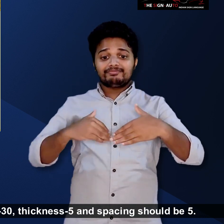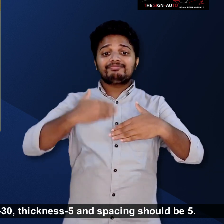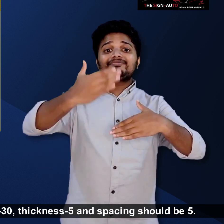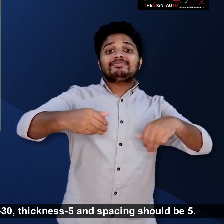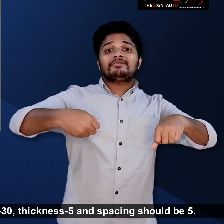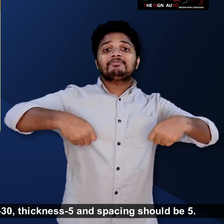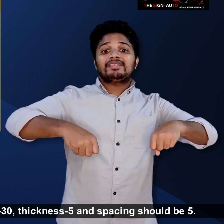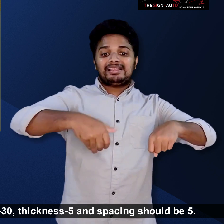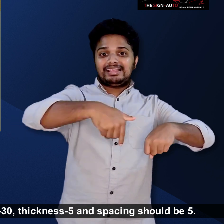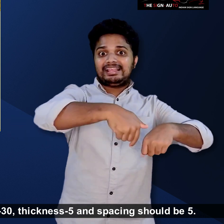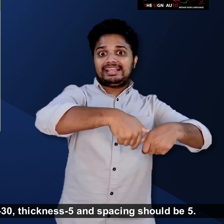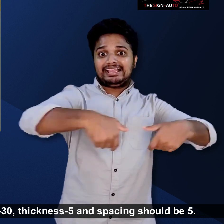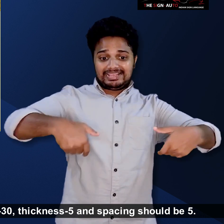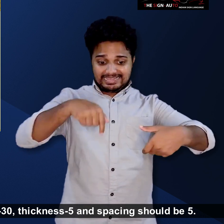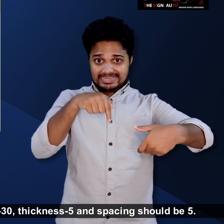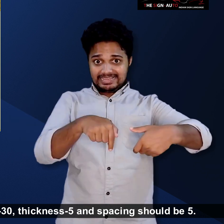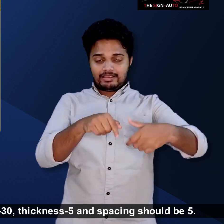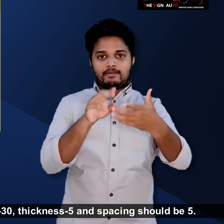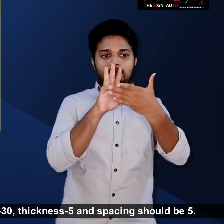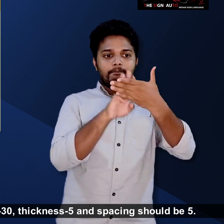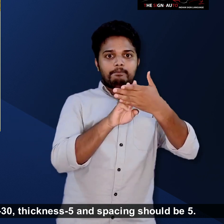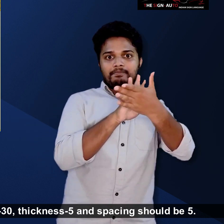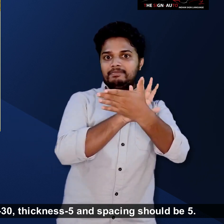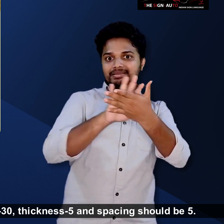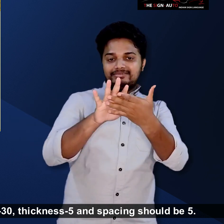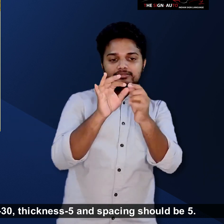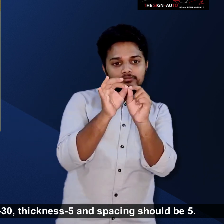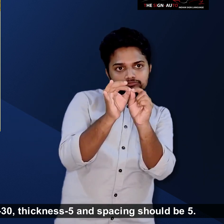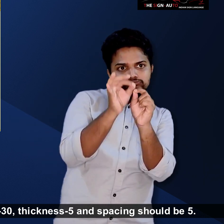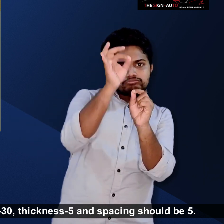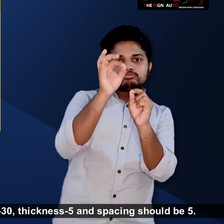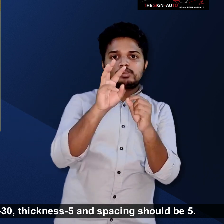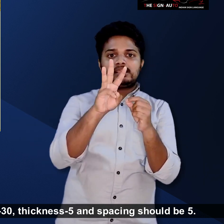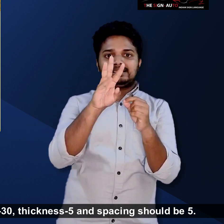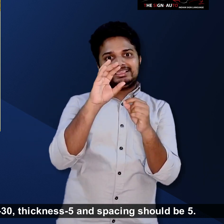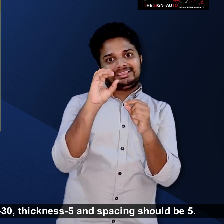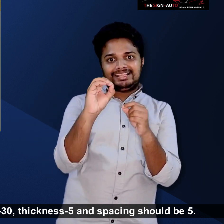for the front the font size should be height 30 thickness 5 and spacing 5 and